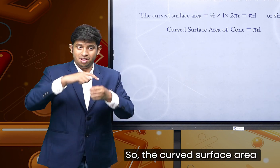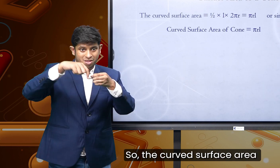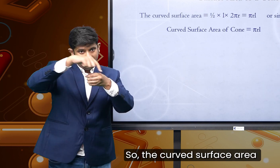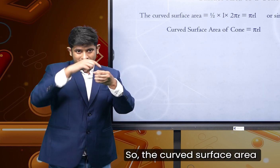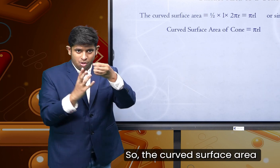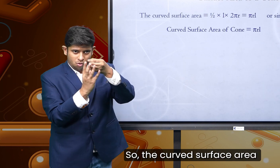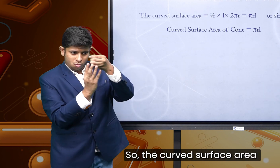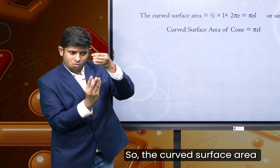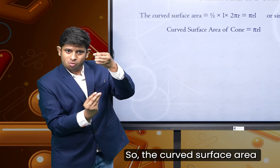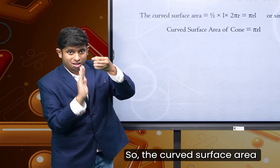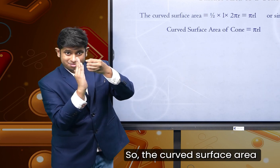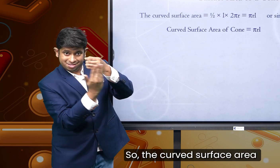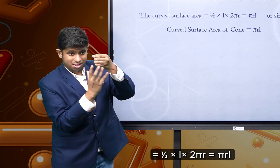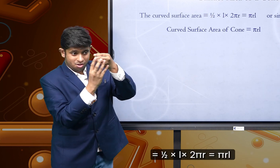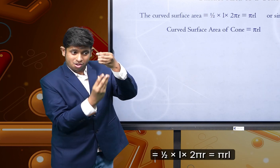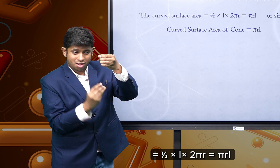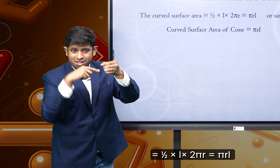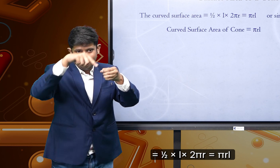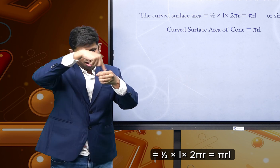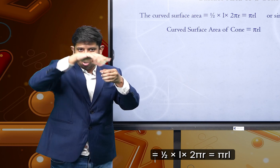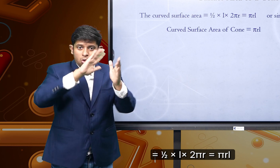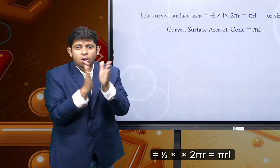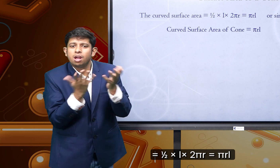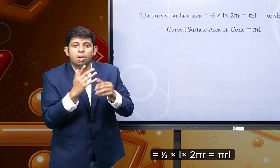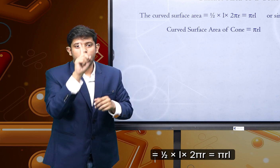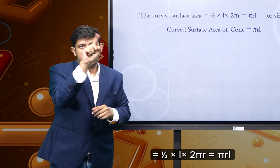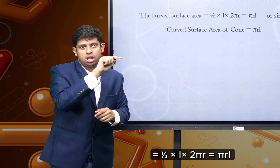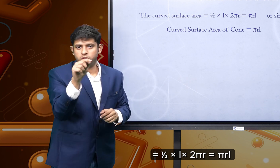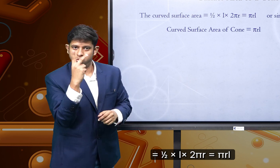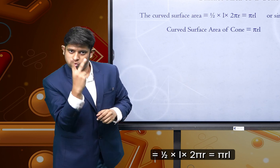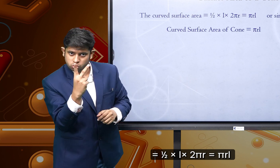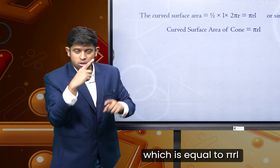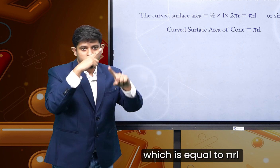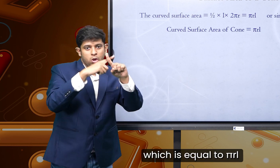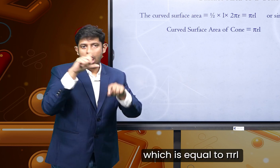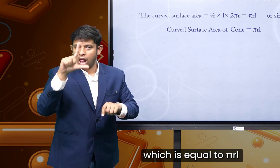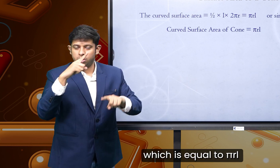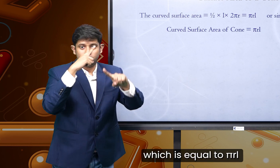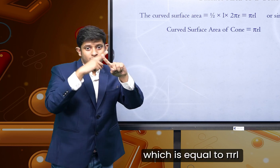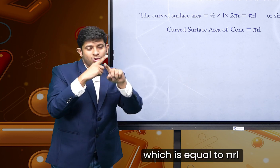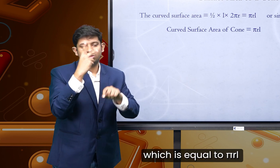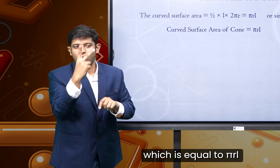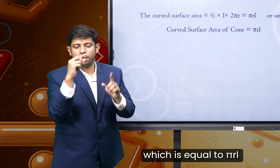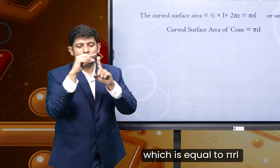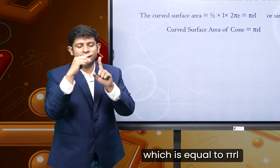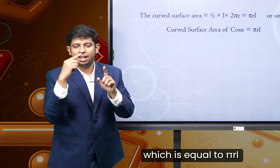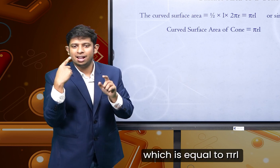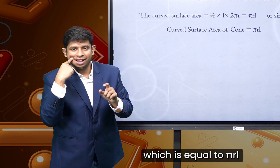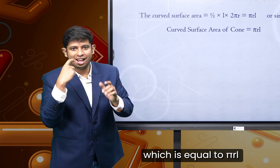So, the curved surface area is equal to half into L into 2 pi r, which is equal to pi r L.